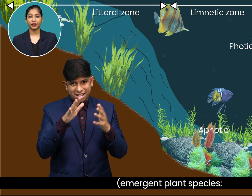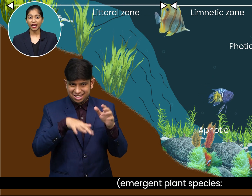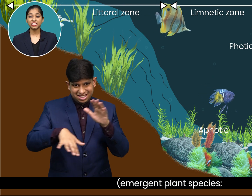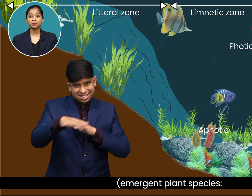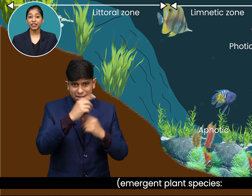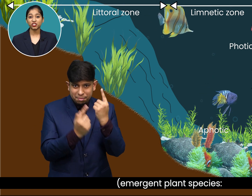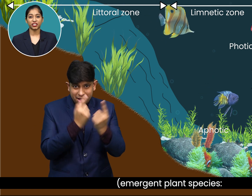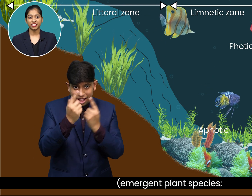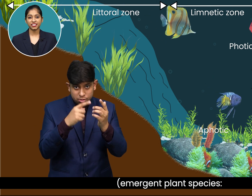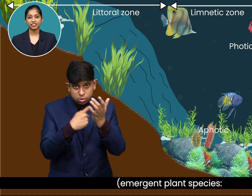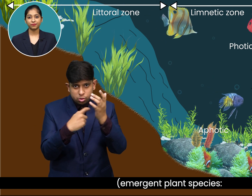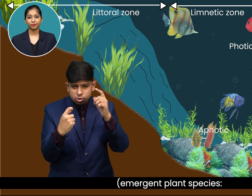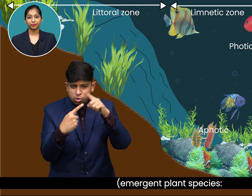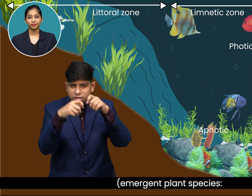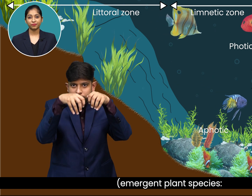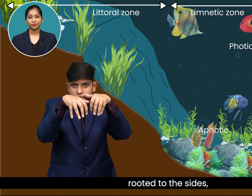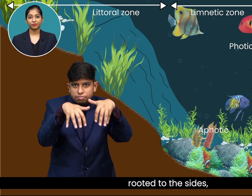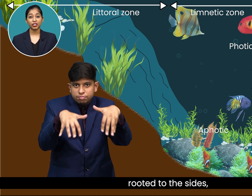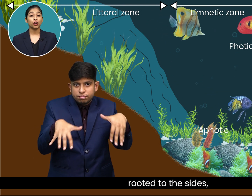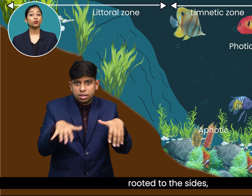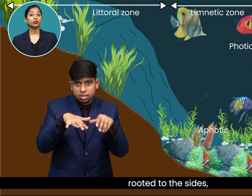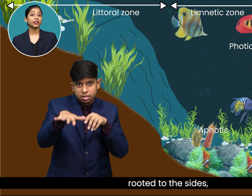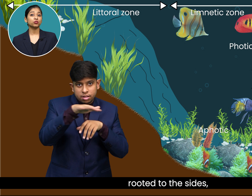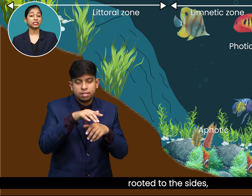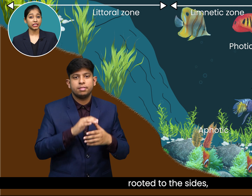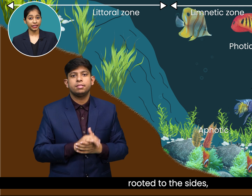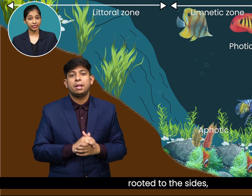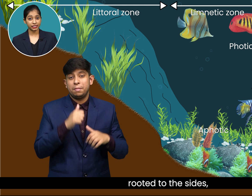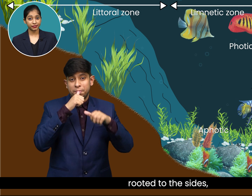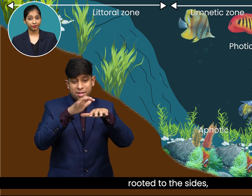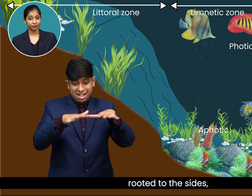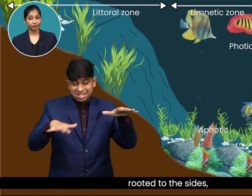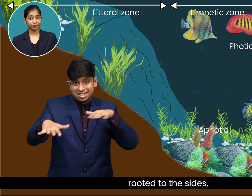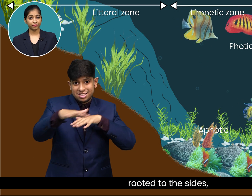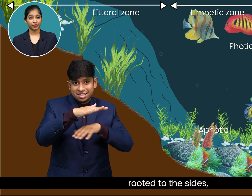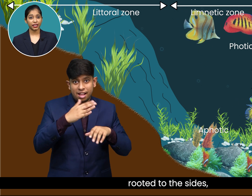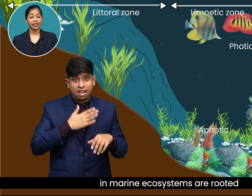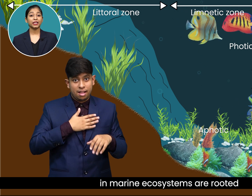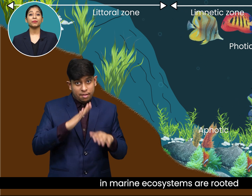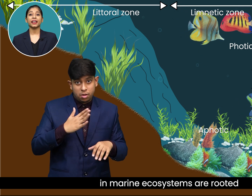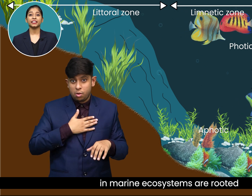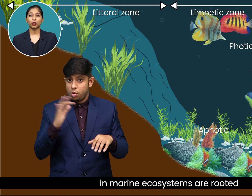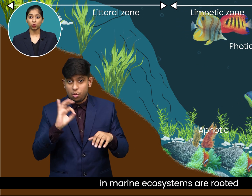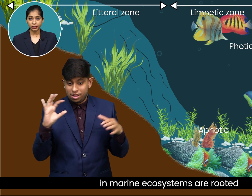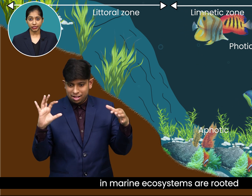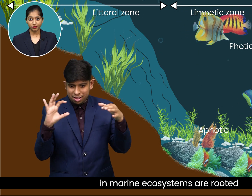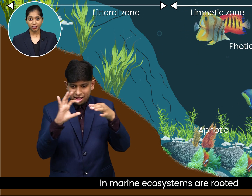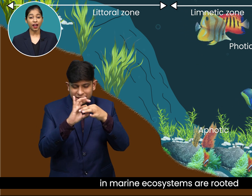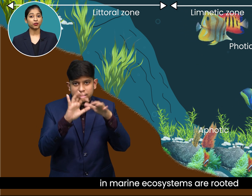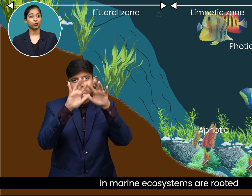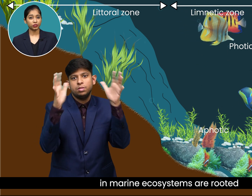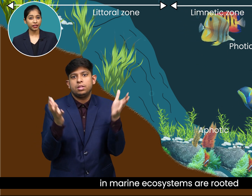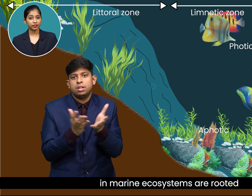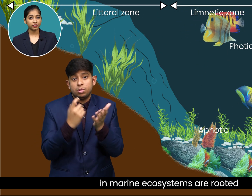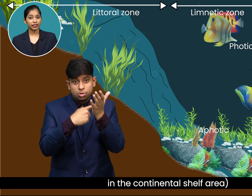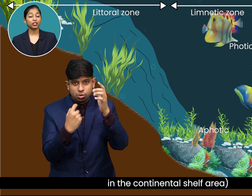emergent plant species rooted to the sides in marine ecosystems